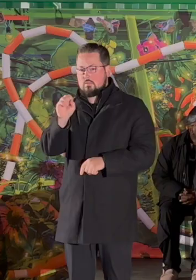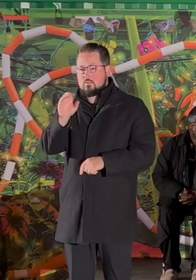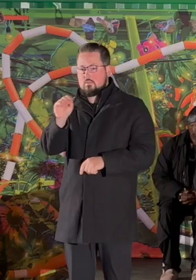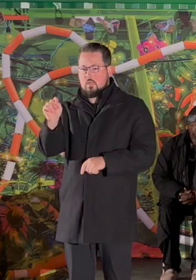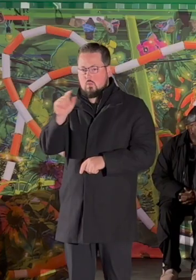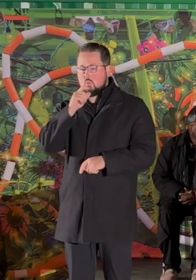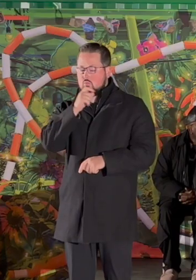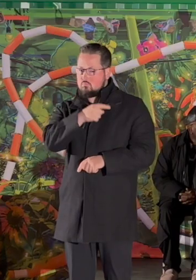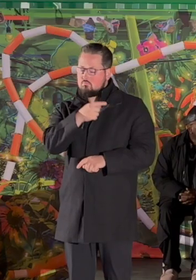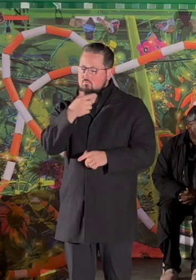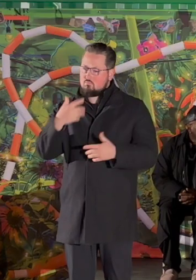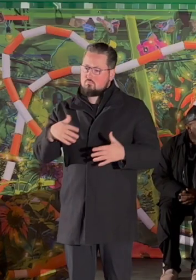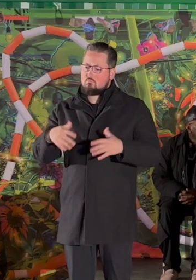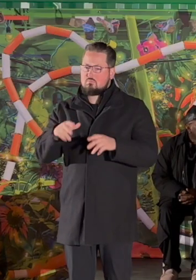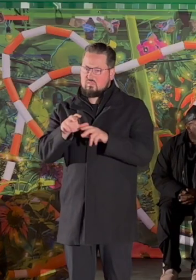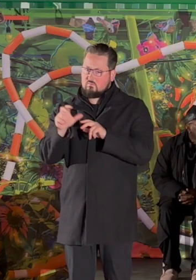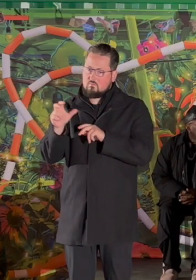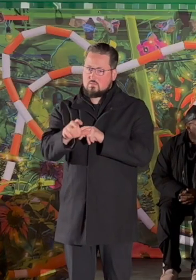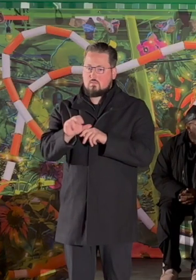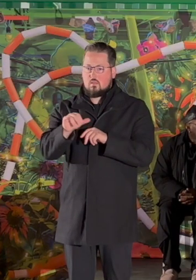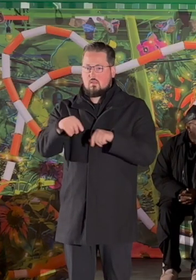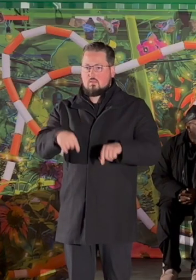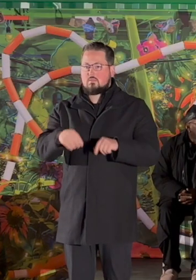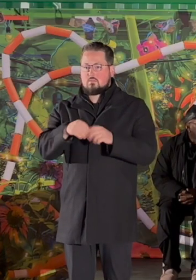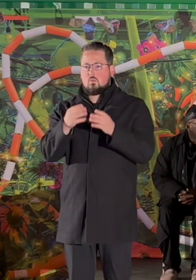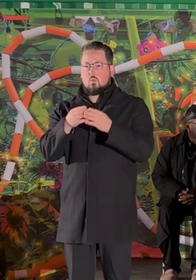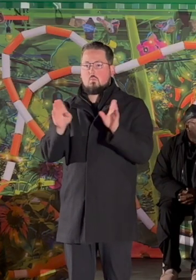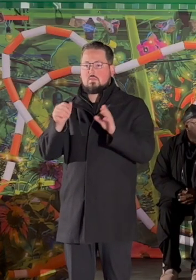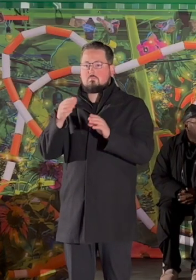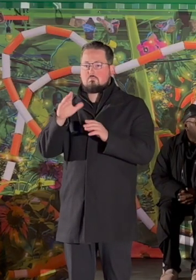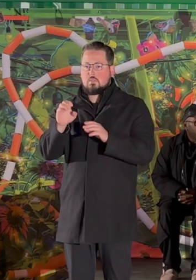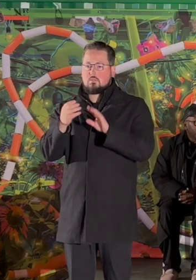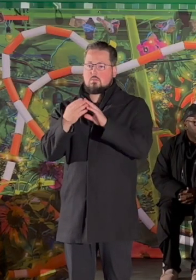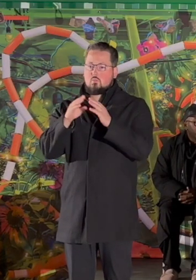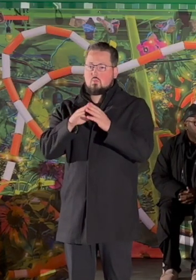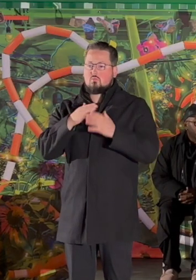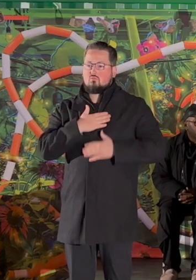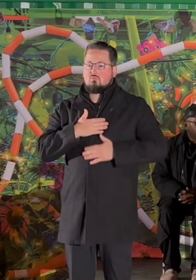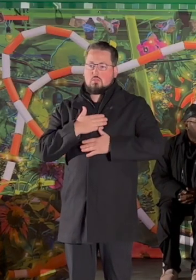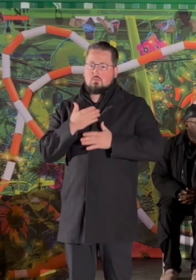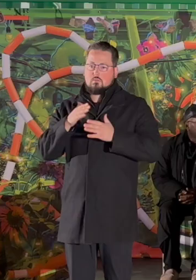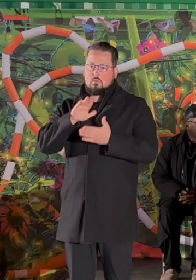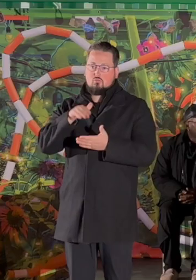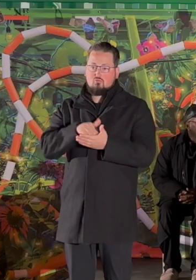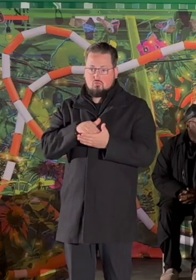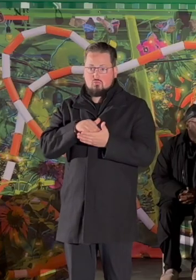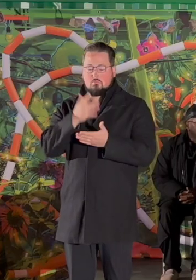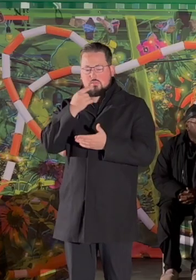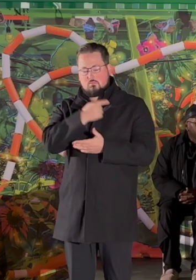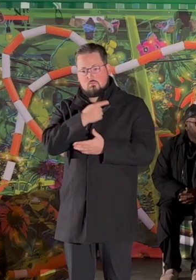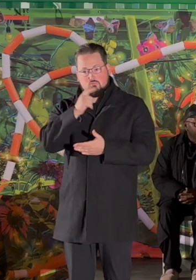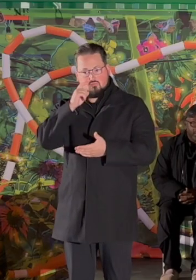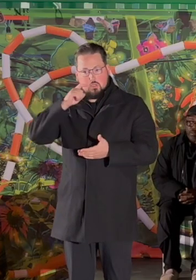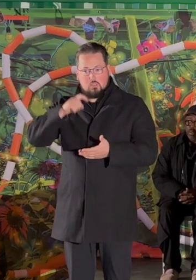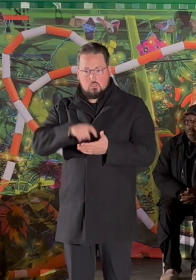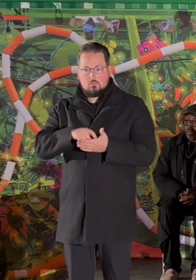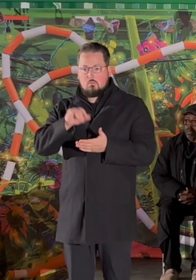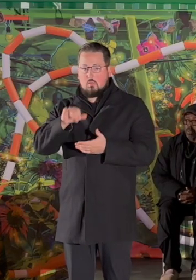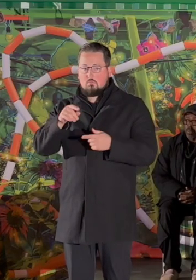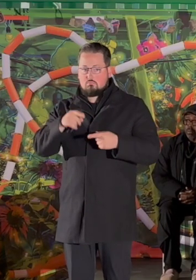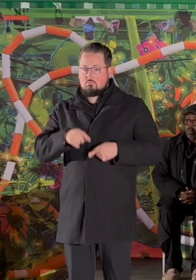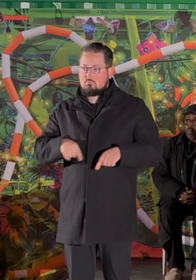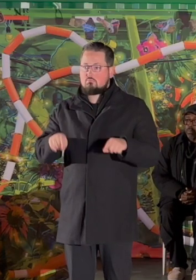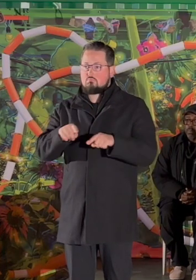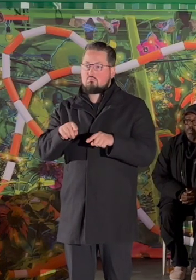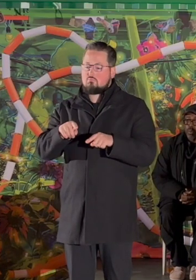significant investment just like this in open space community rec centers, as he recognizes they are all